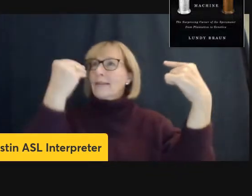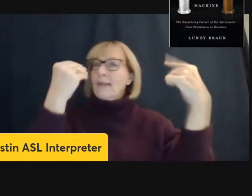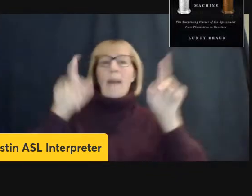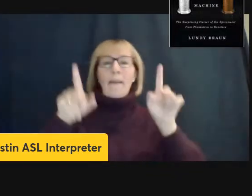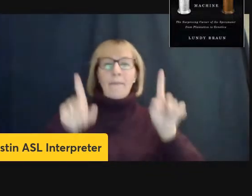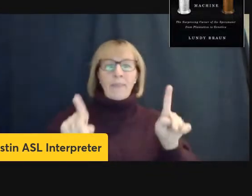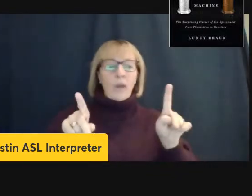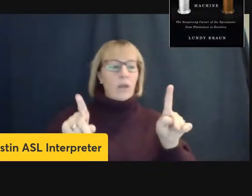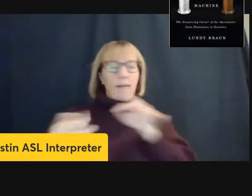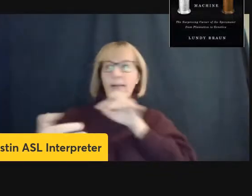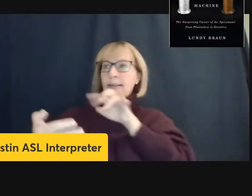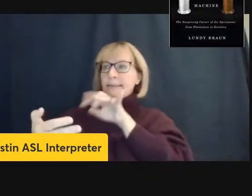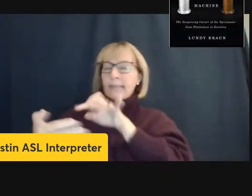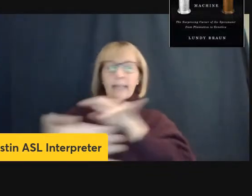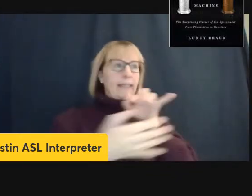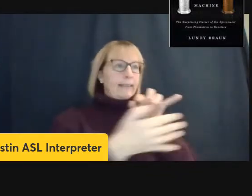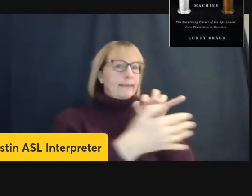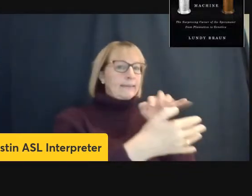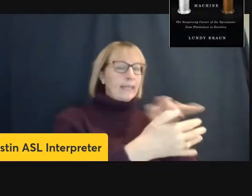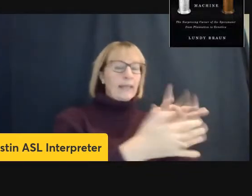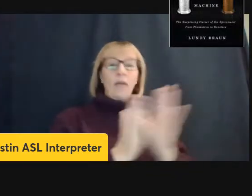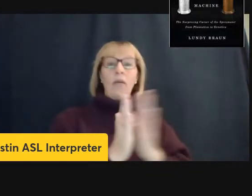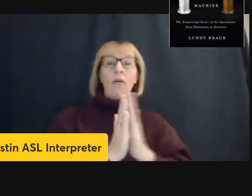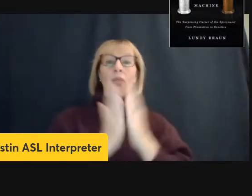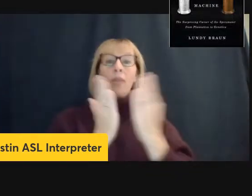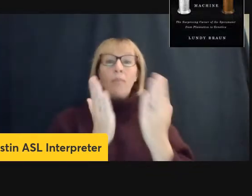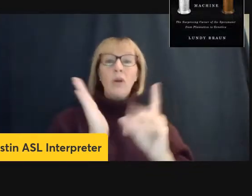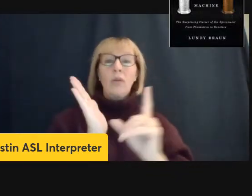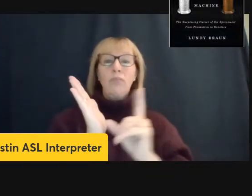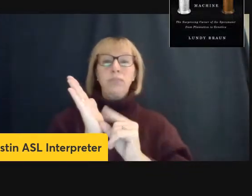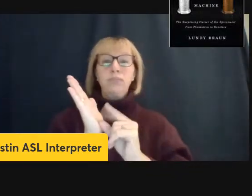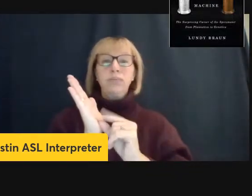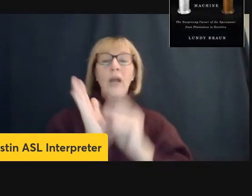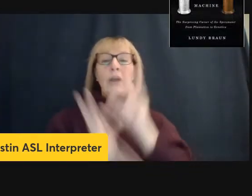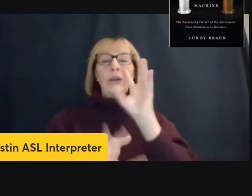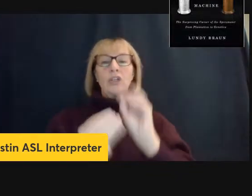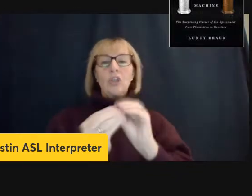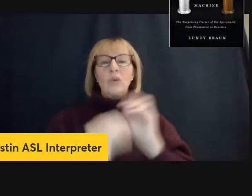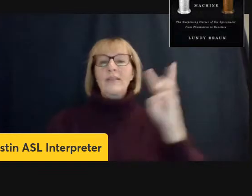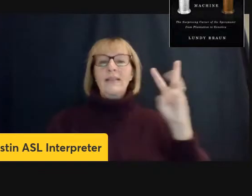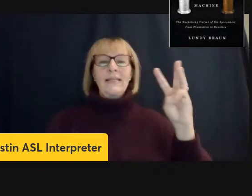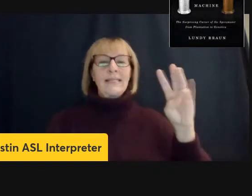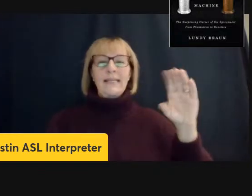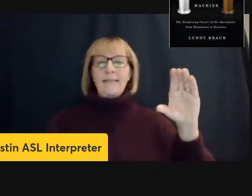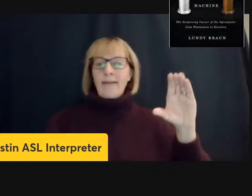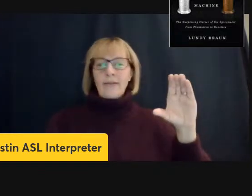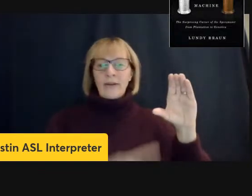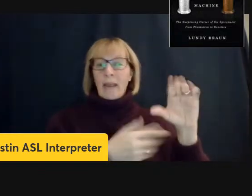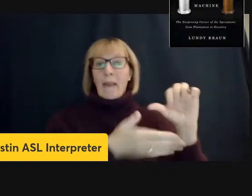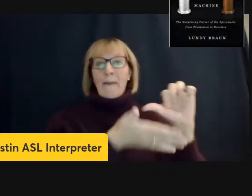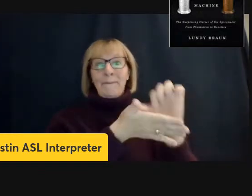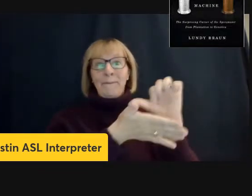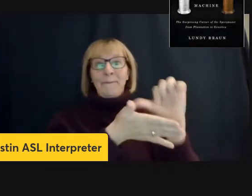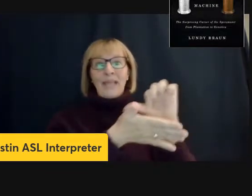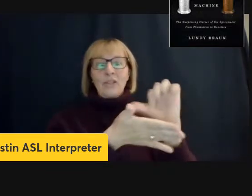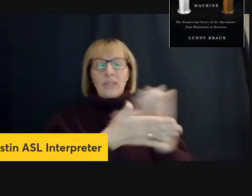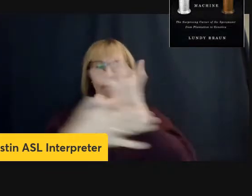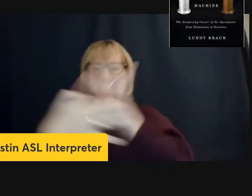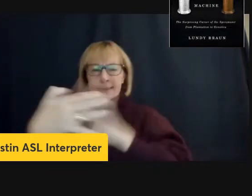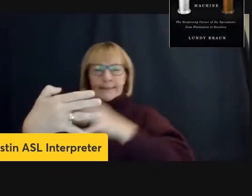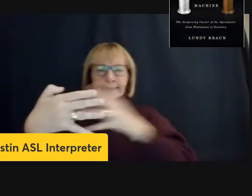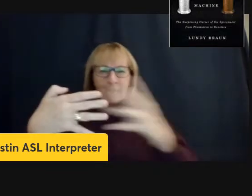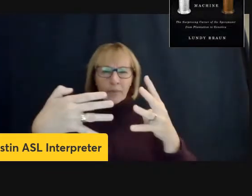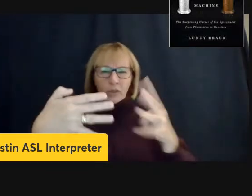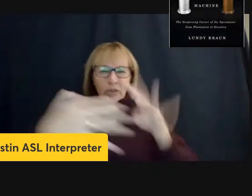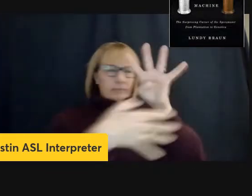The book he published was 600 pages, almost totally filled with tables, all compiled by